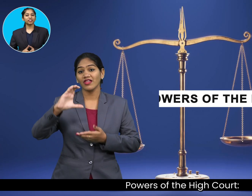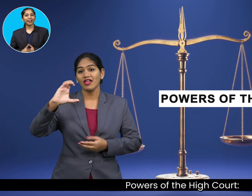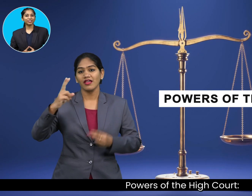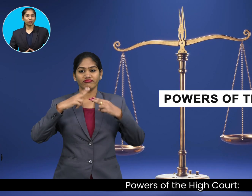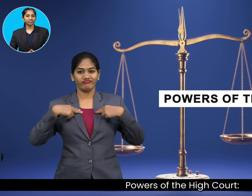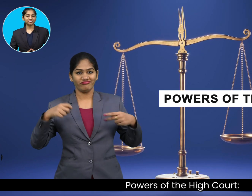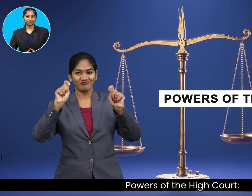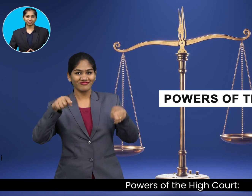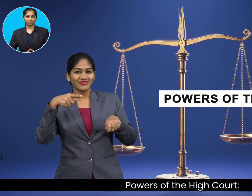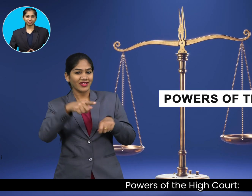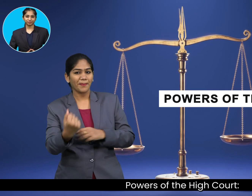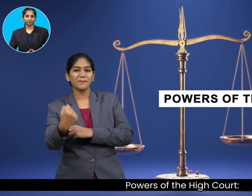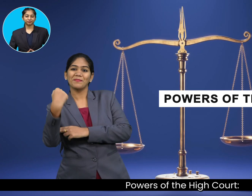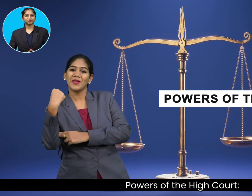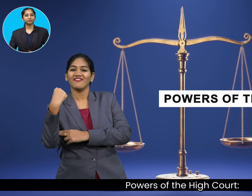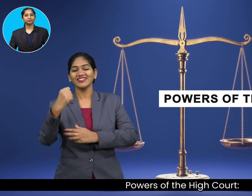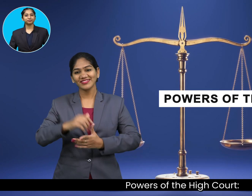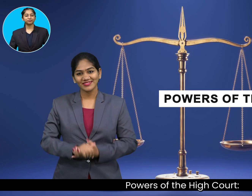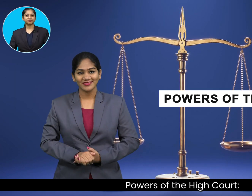Powers of the High Court.